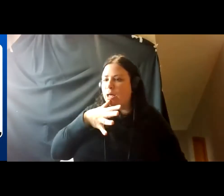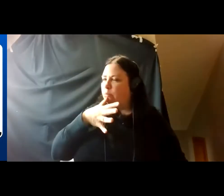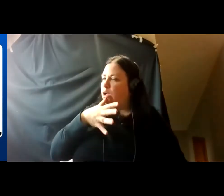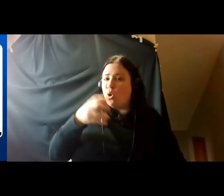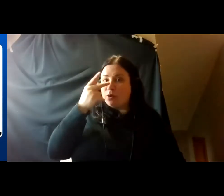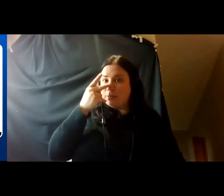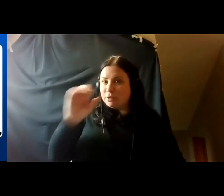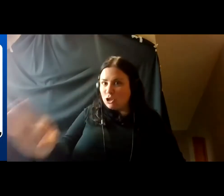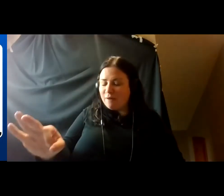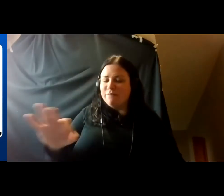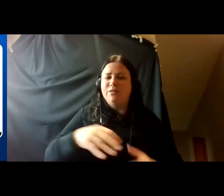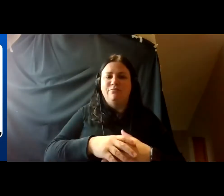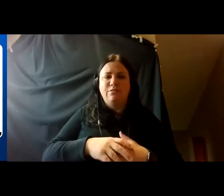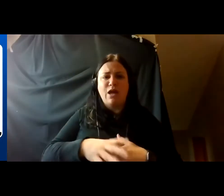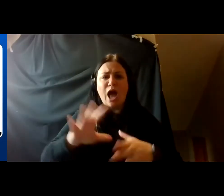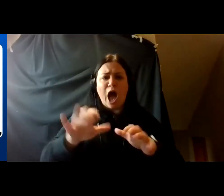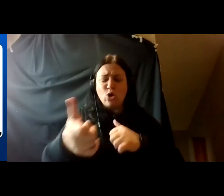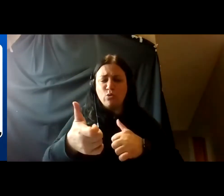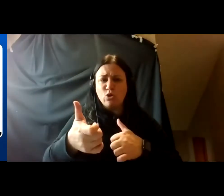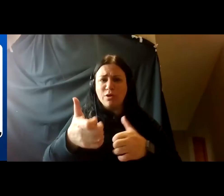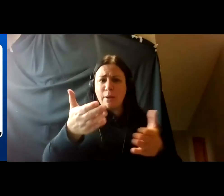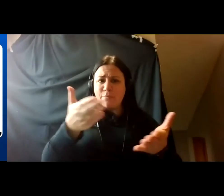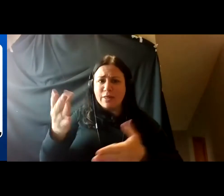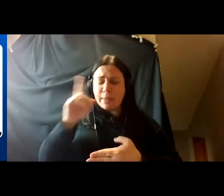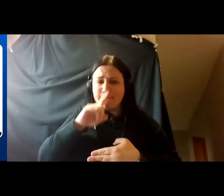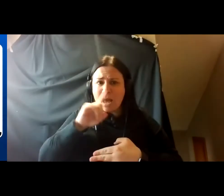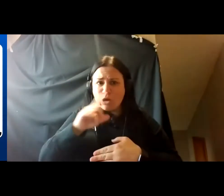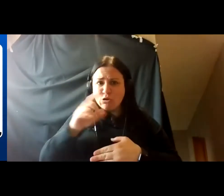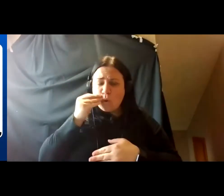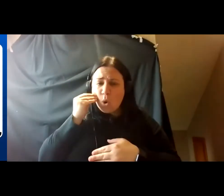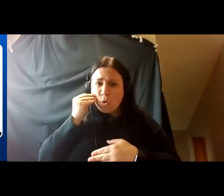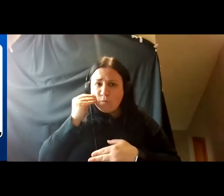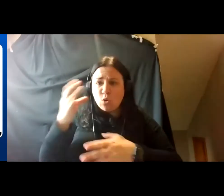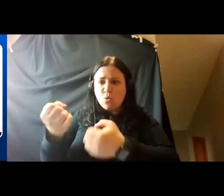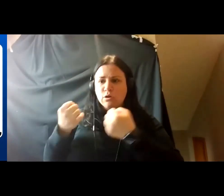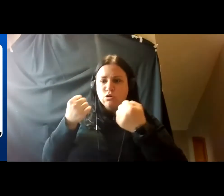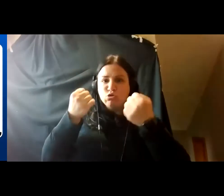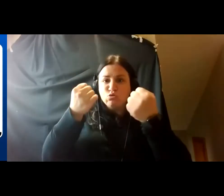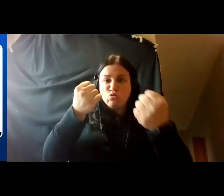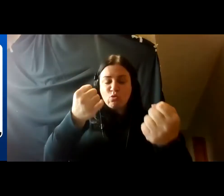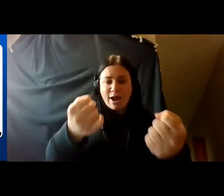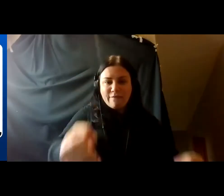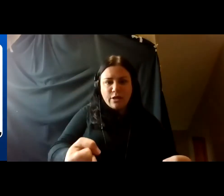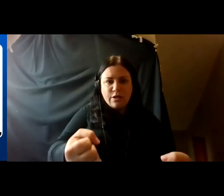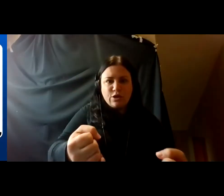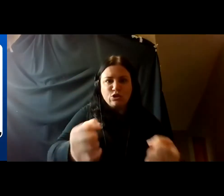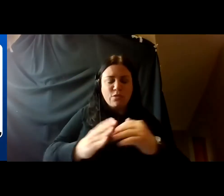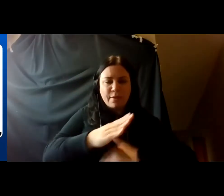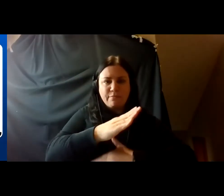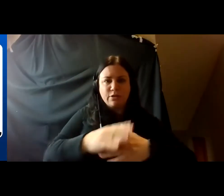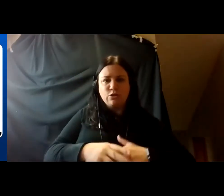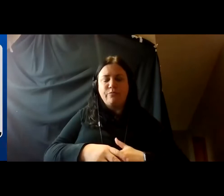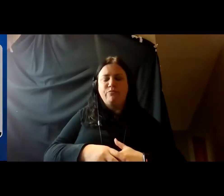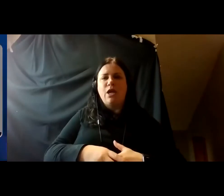as kids. How are you going to get that big mouse home? You know, we're driving down all the way down to Myrtle Beach. We had to tie it to the roof of the